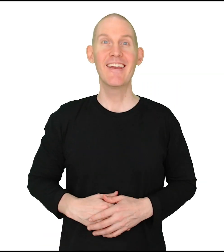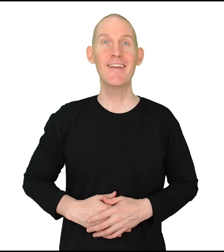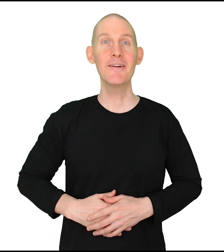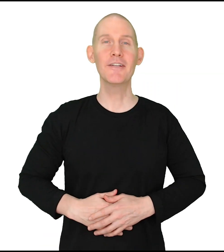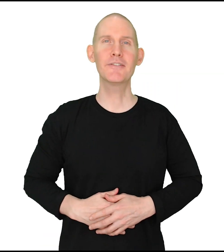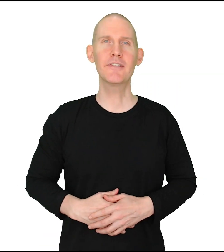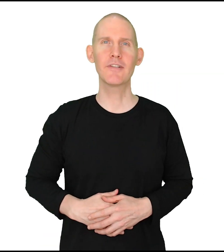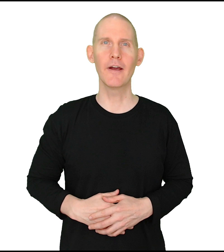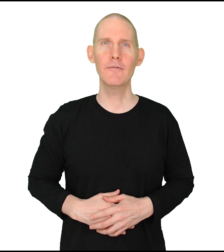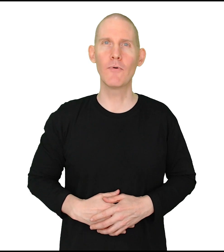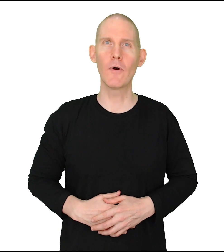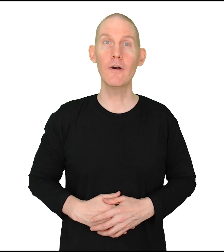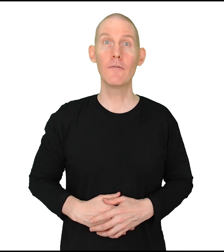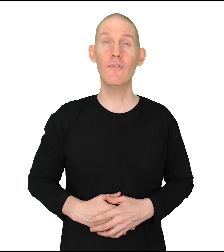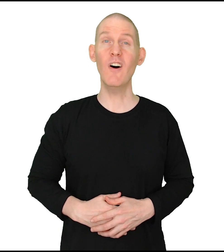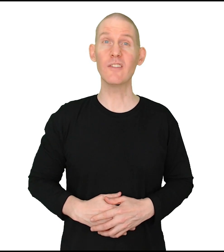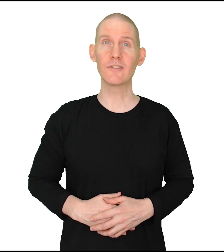Here is the sign for false.